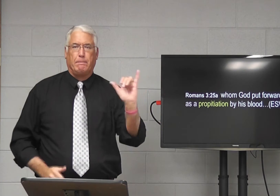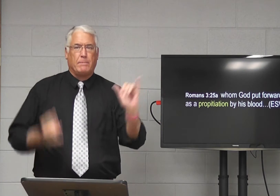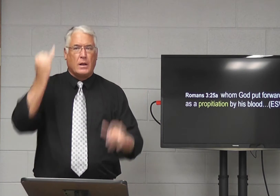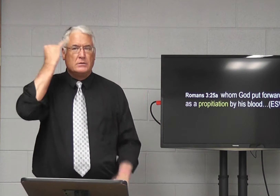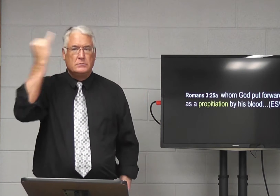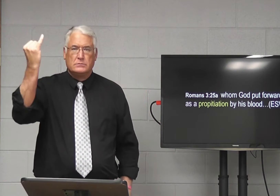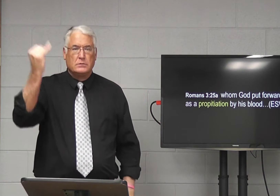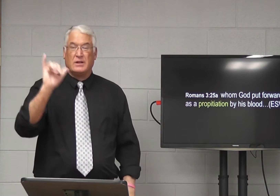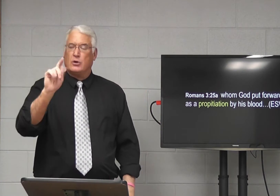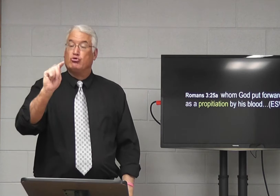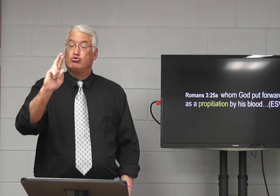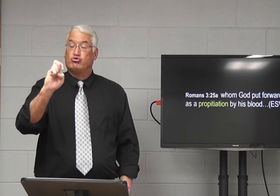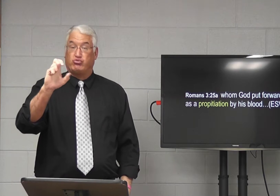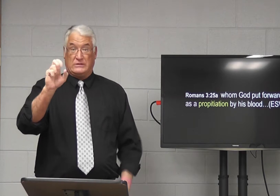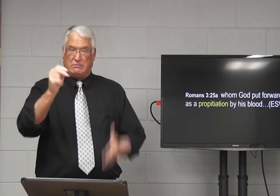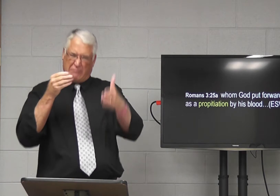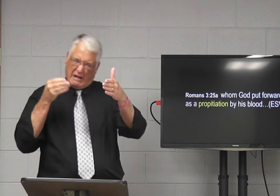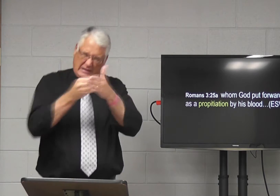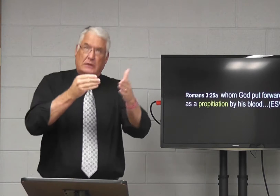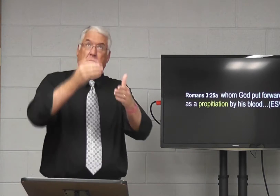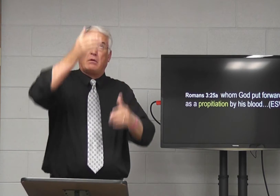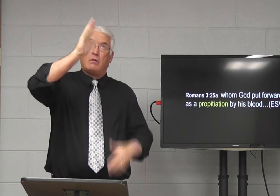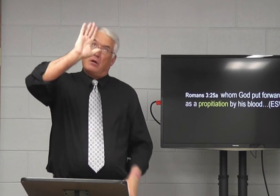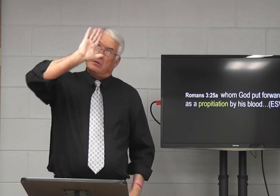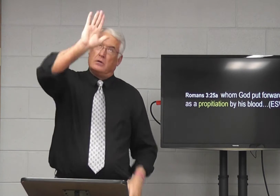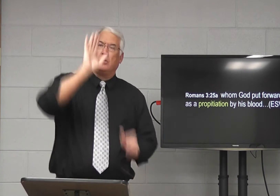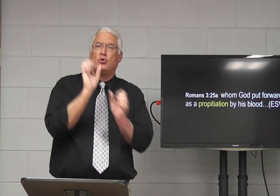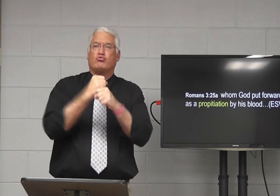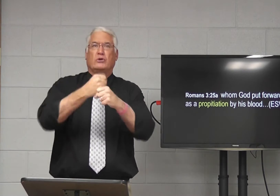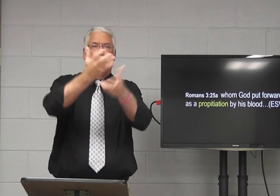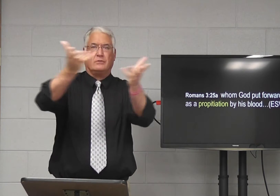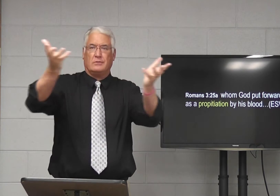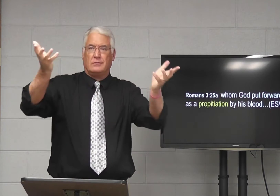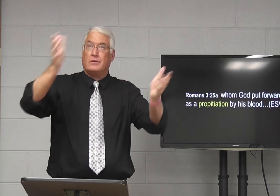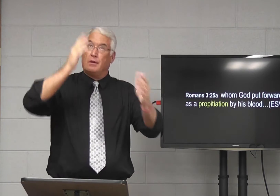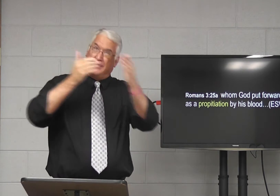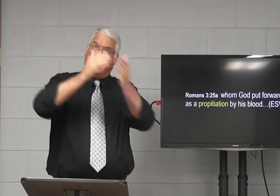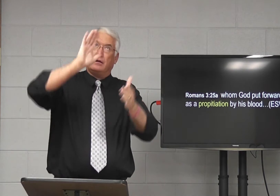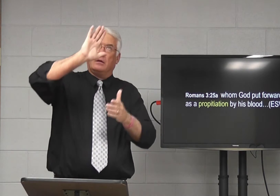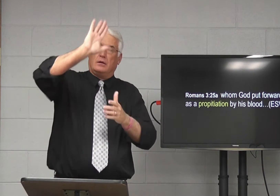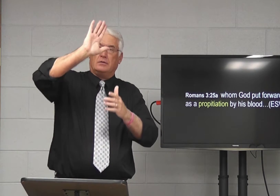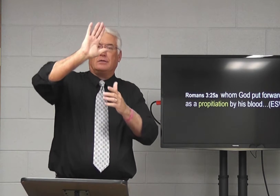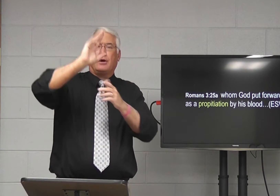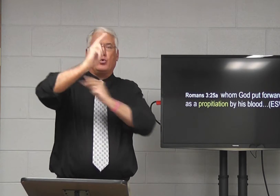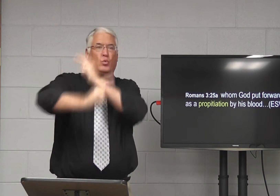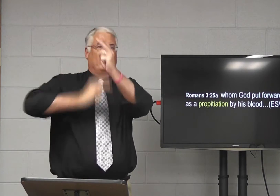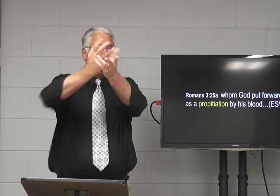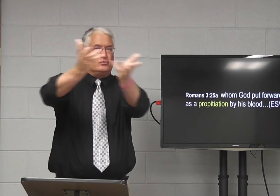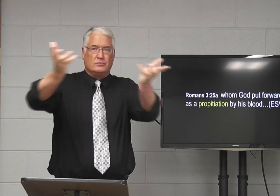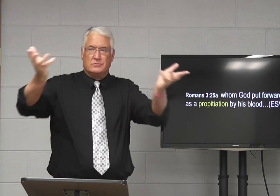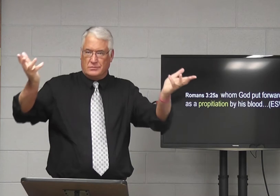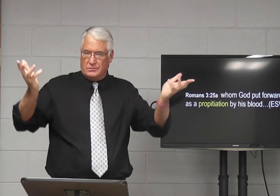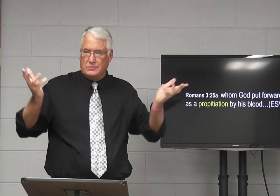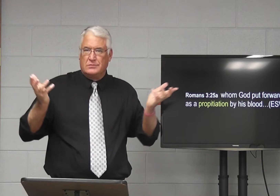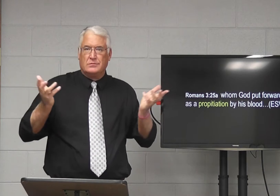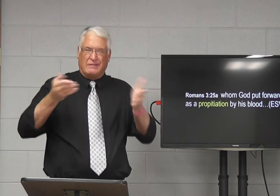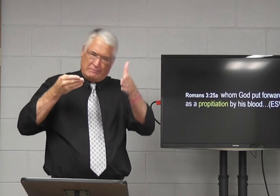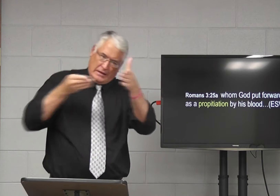called treason. It's the same idea. Treason is against God's creation. So sin is that same thing.